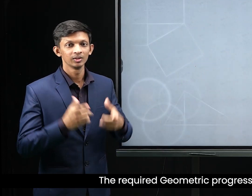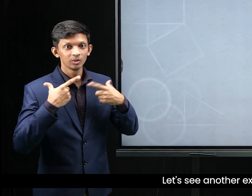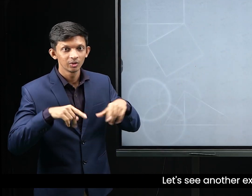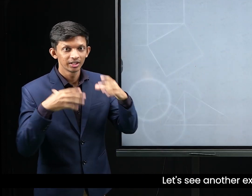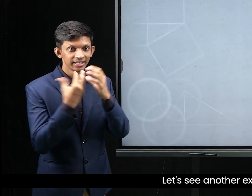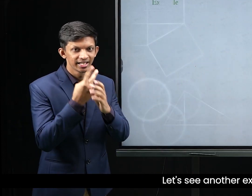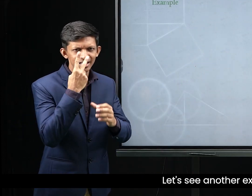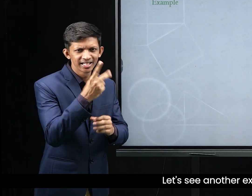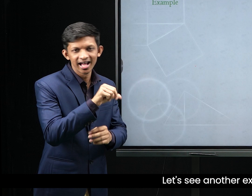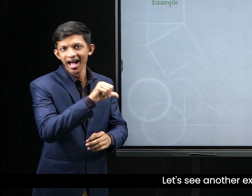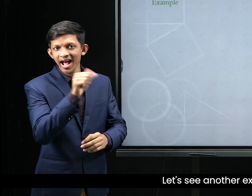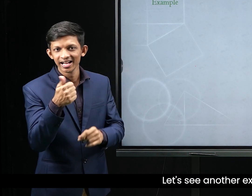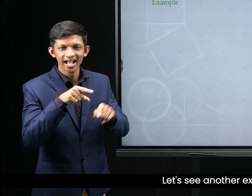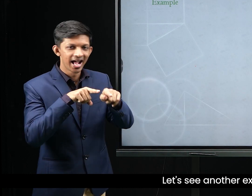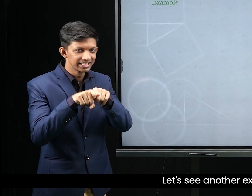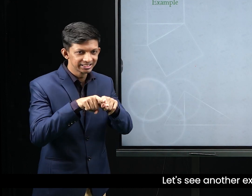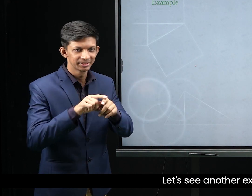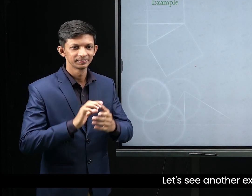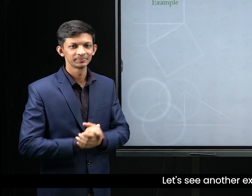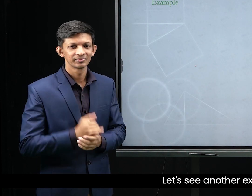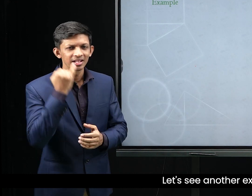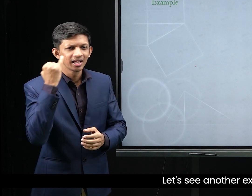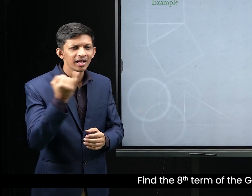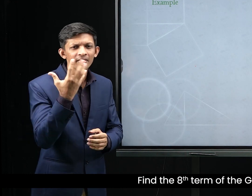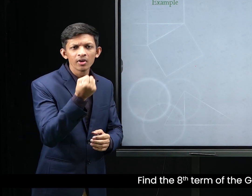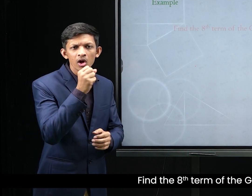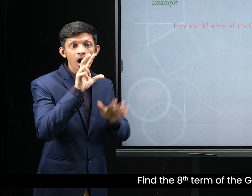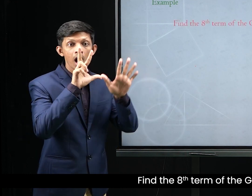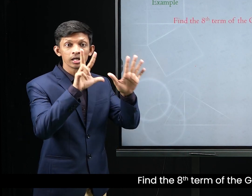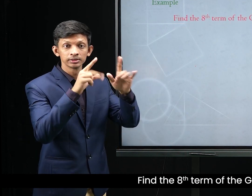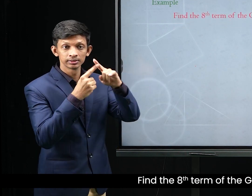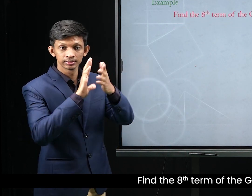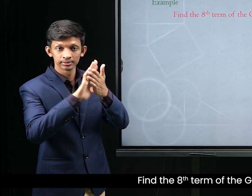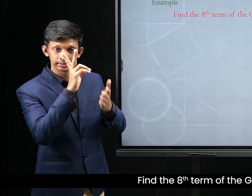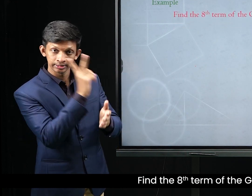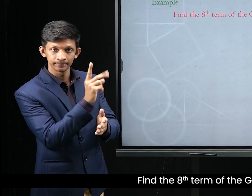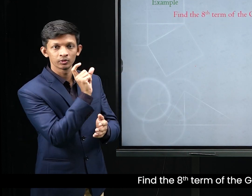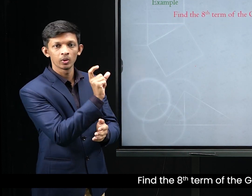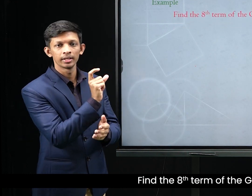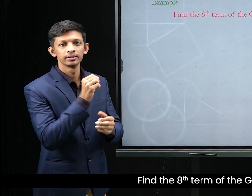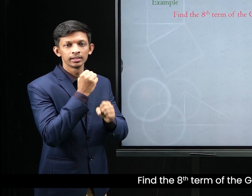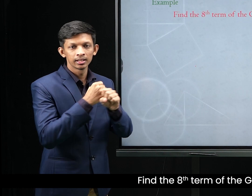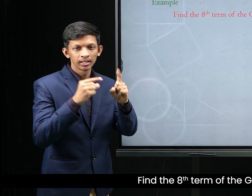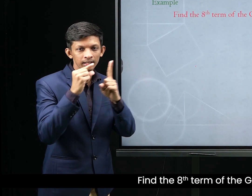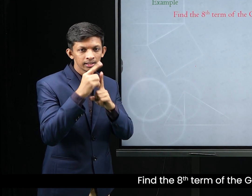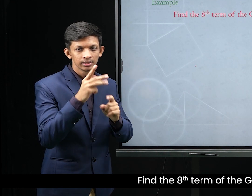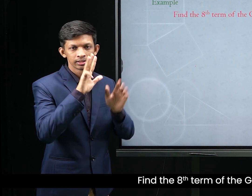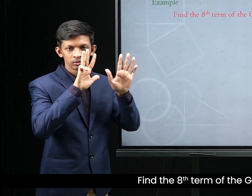Let us see another example. Find the eighth term of the geometric progression 9, 3,